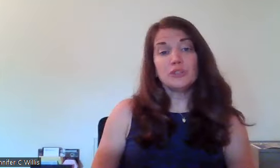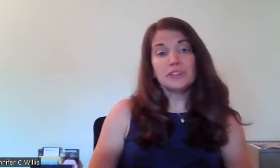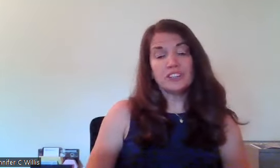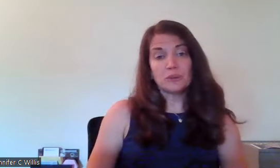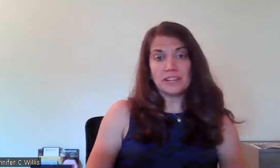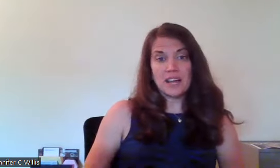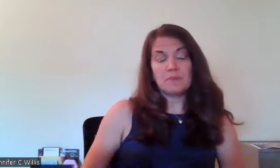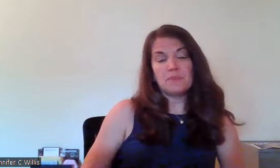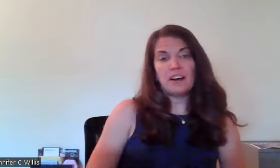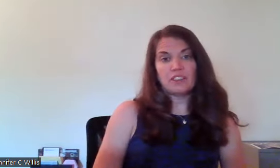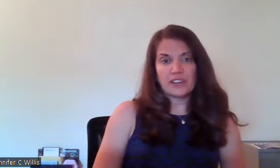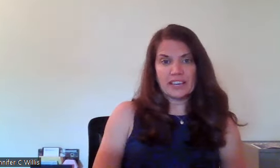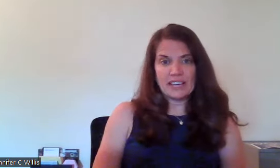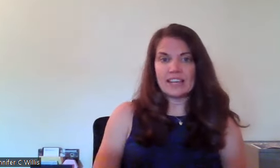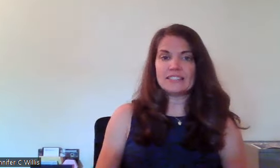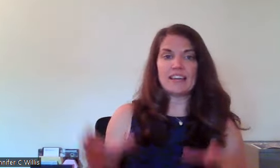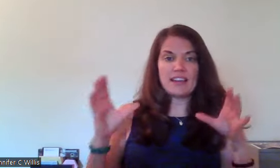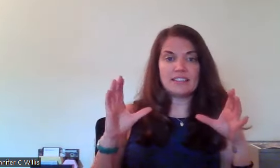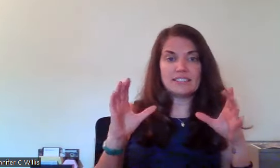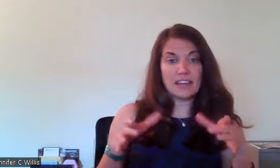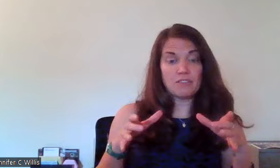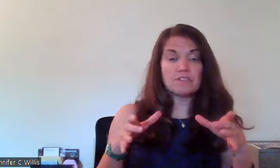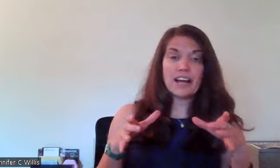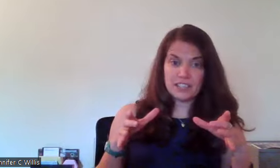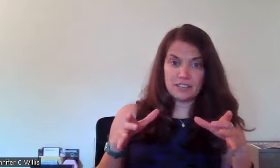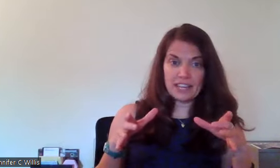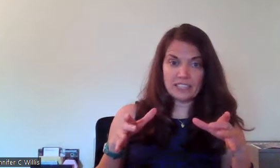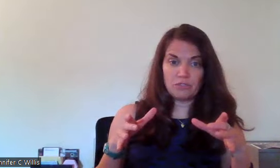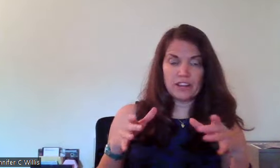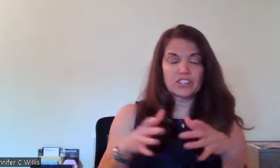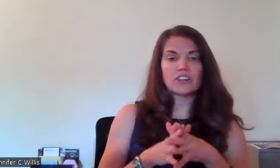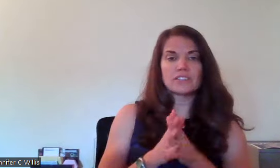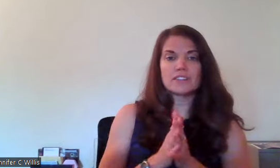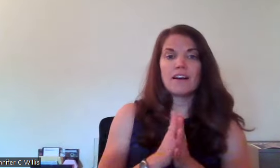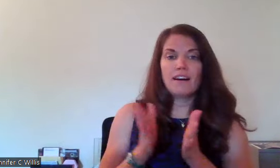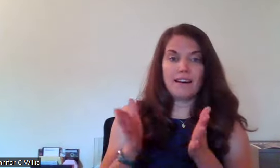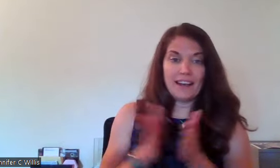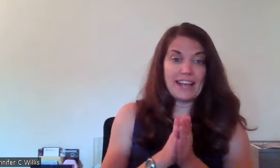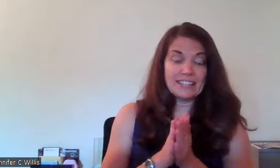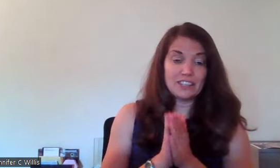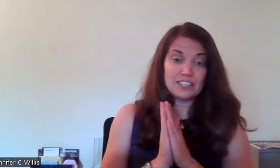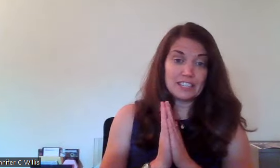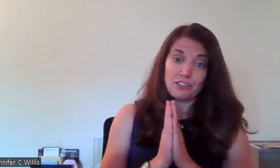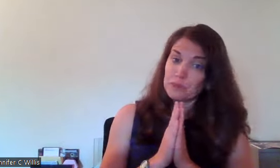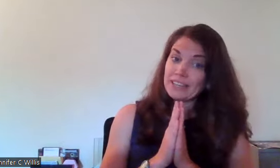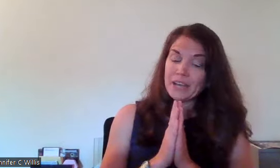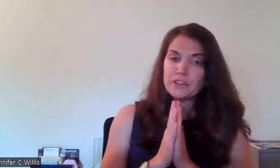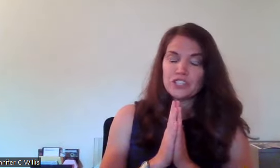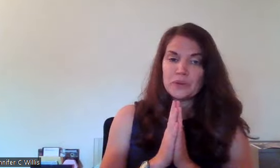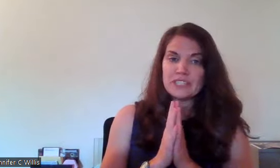Included in your Bedtime and Beyond learning kit is a set of ASL flashcards. ASL is a 3D language, so it's